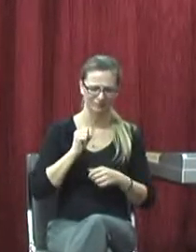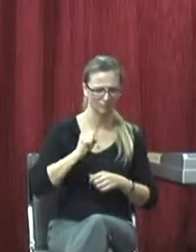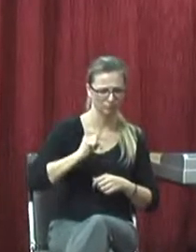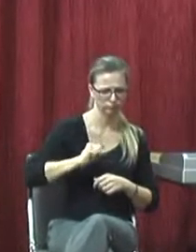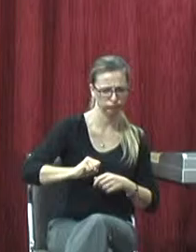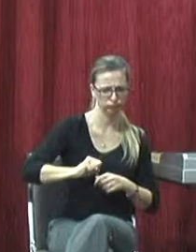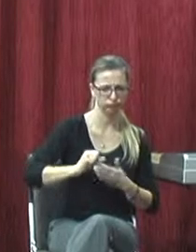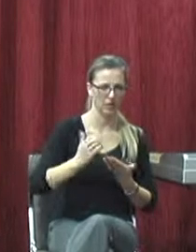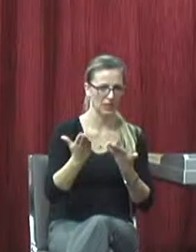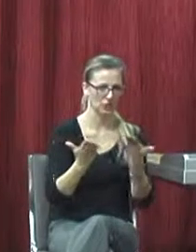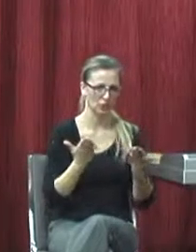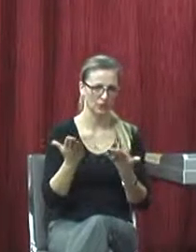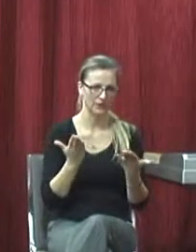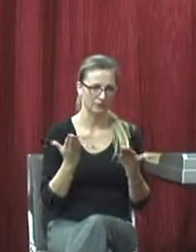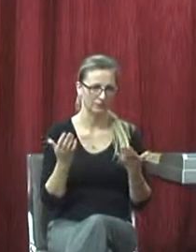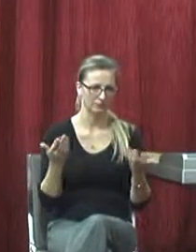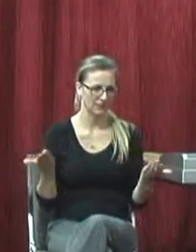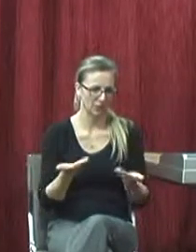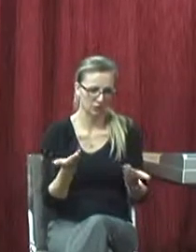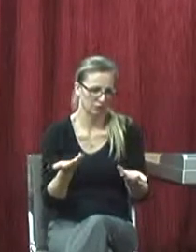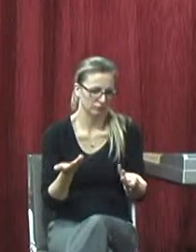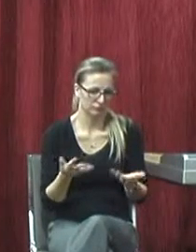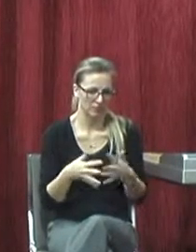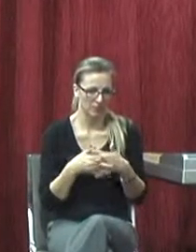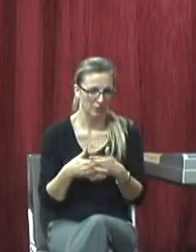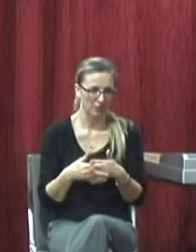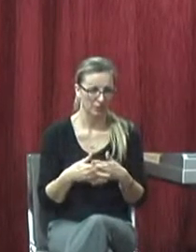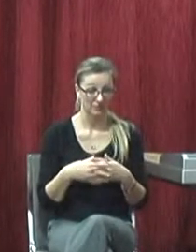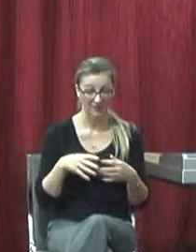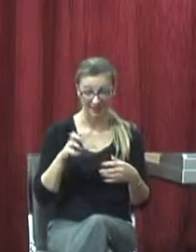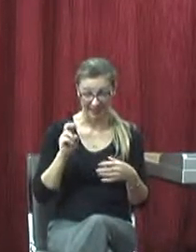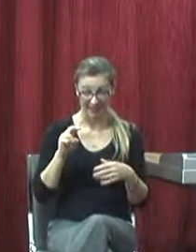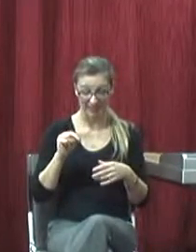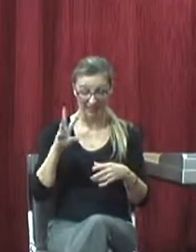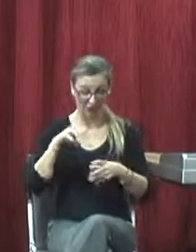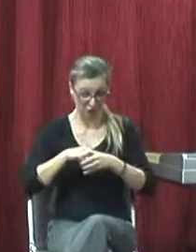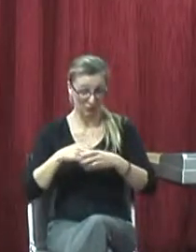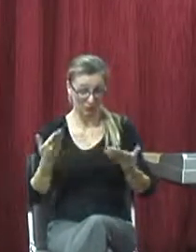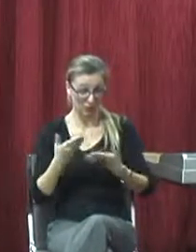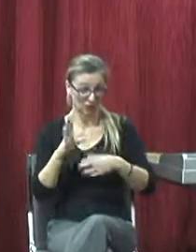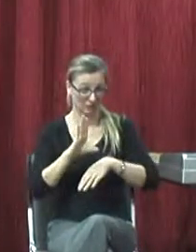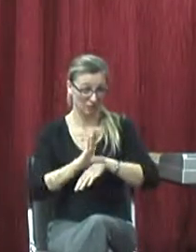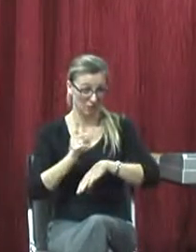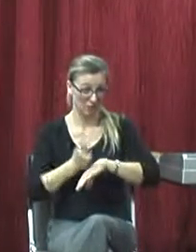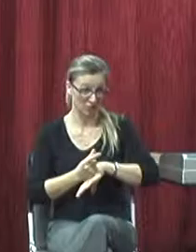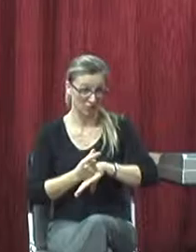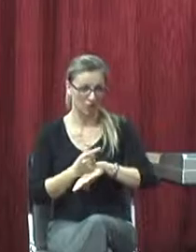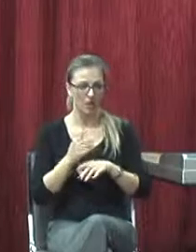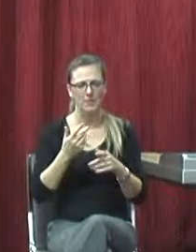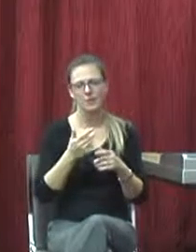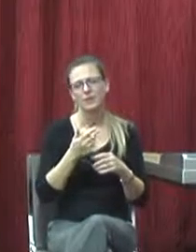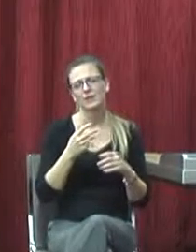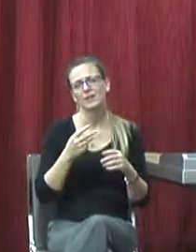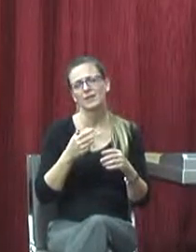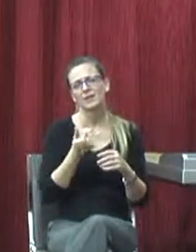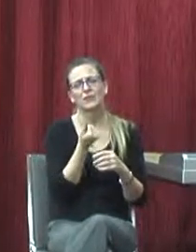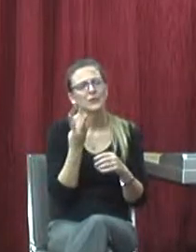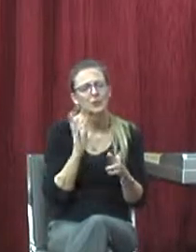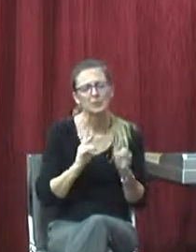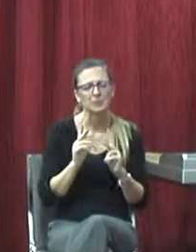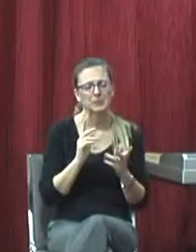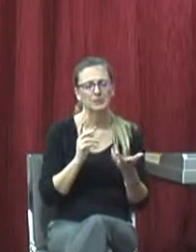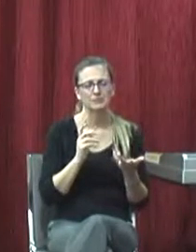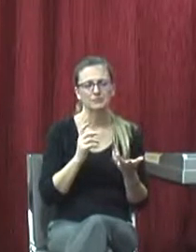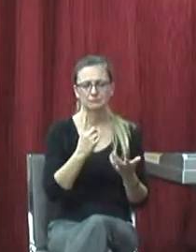in a devoted way in the body. And I can tell you, you guys are all great people. Very few people come to me and say, what can I do